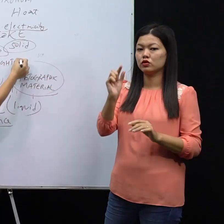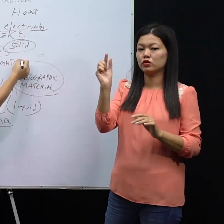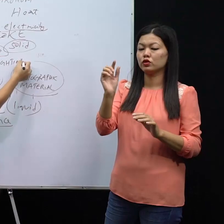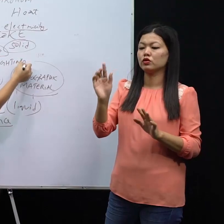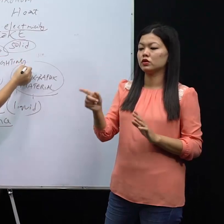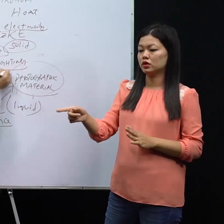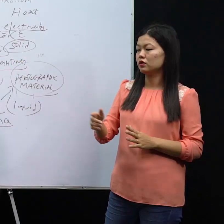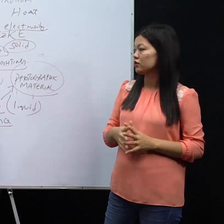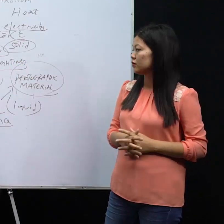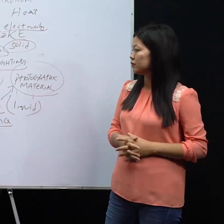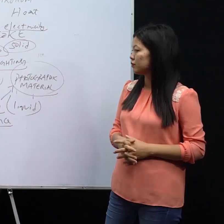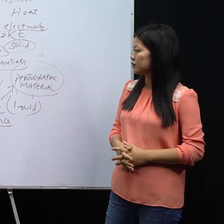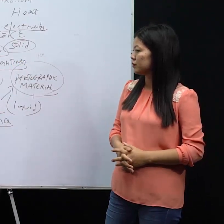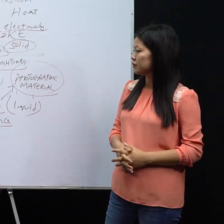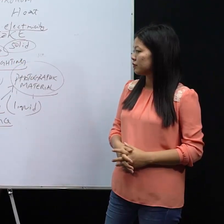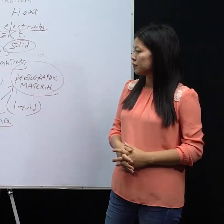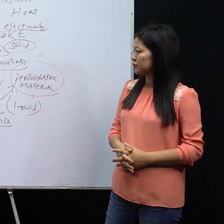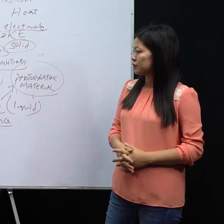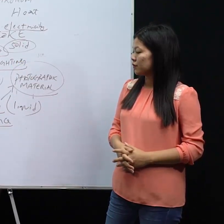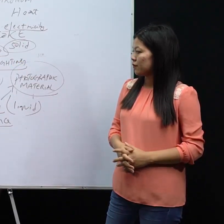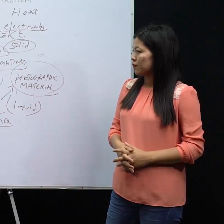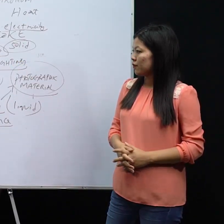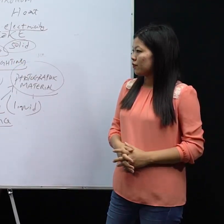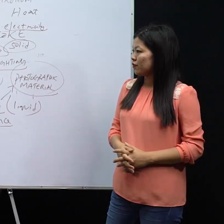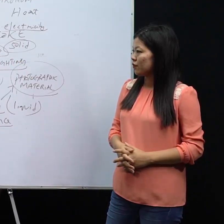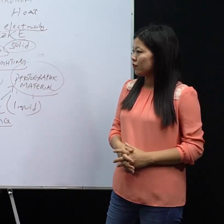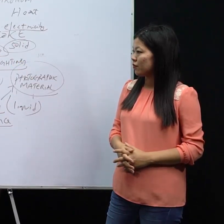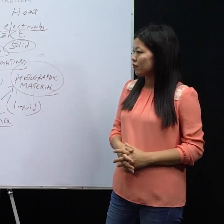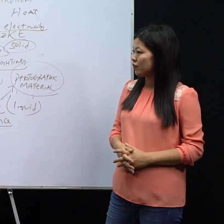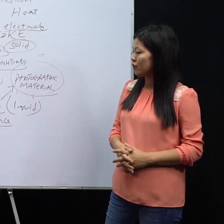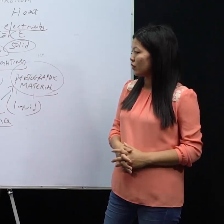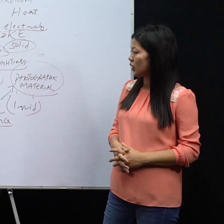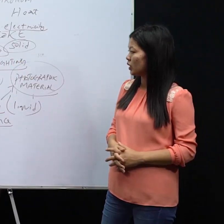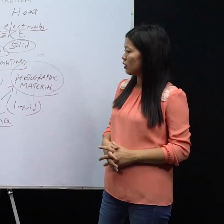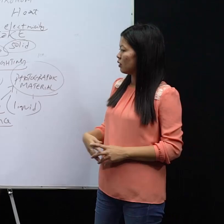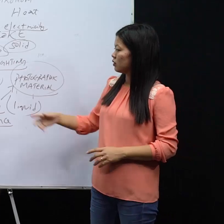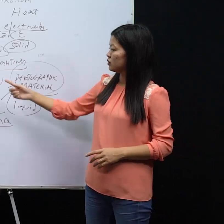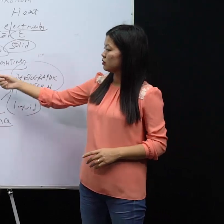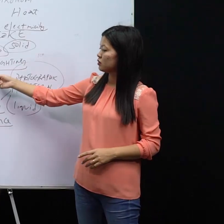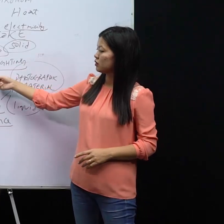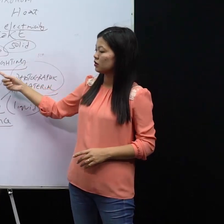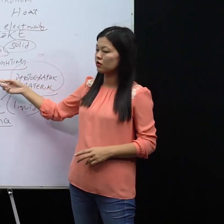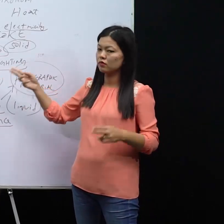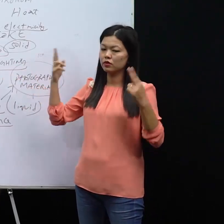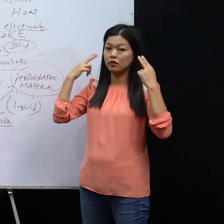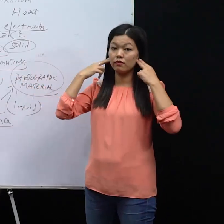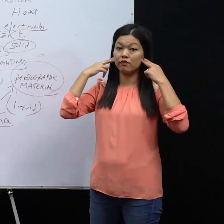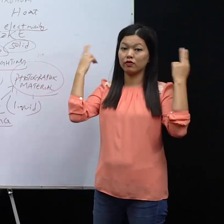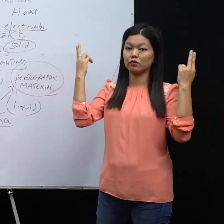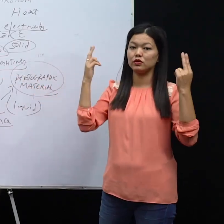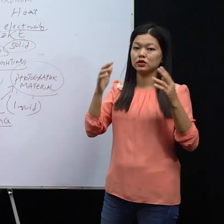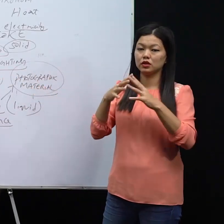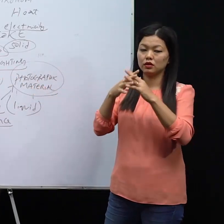Street lighting, which is which was like very well known and it was widely spread. So till